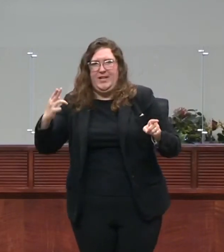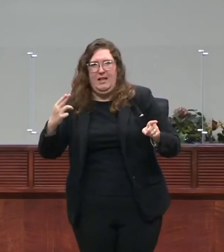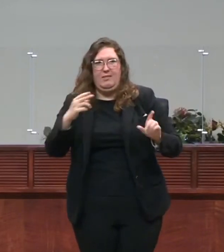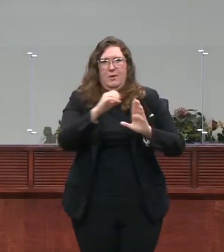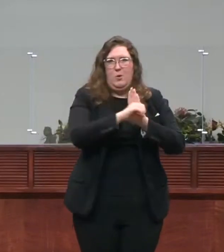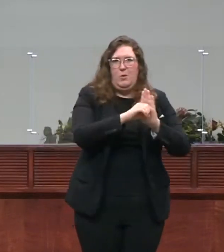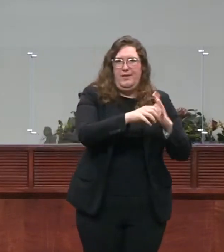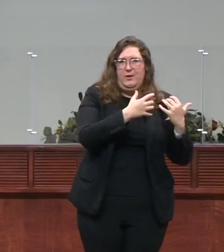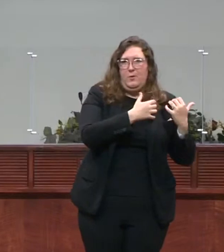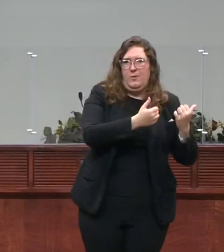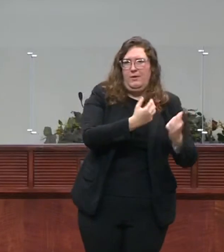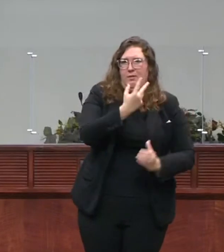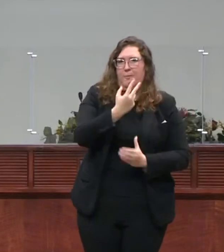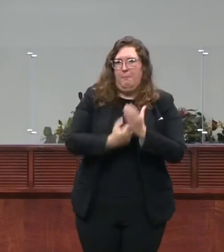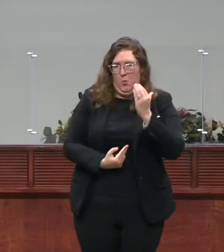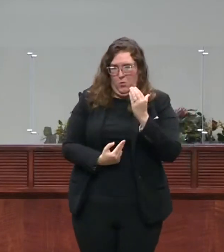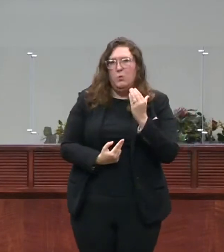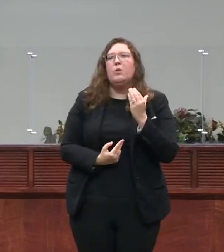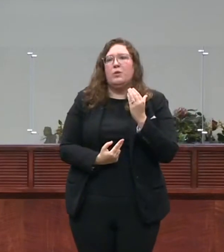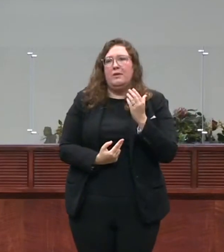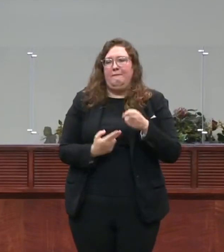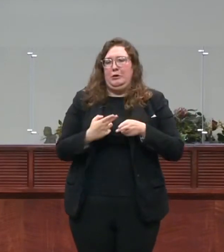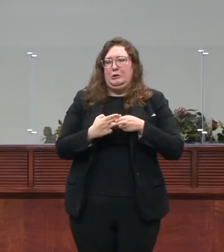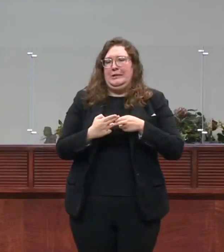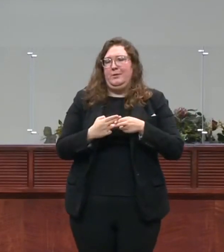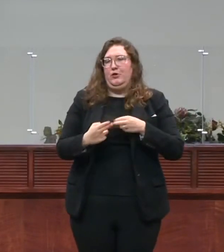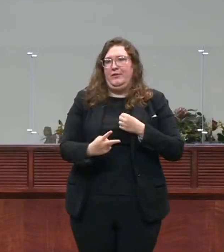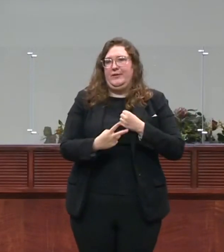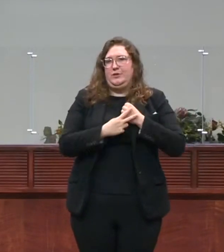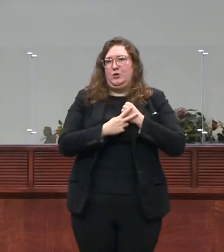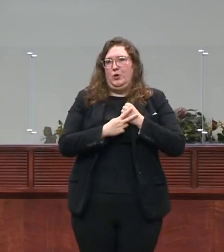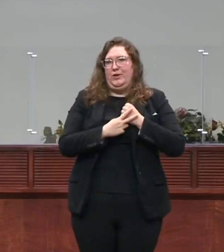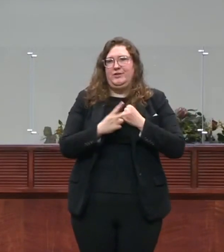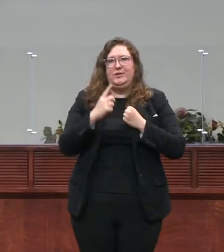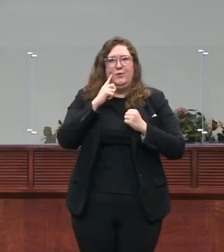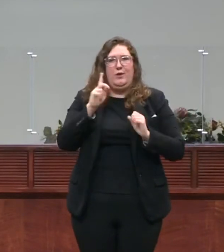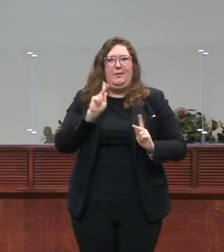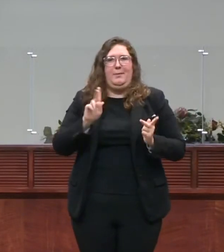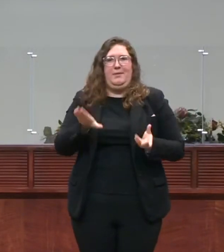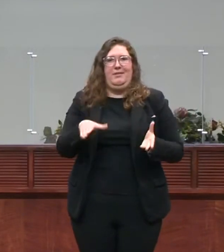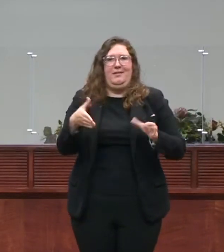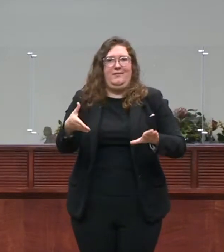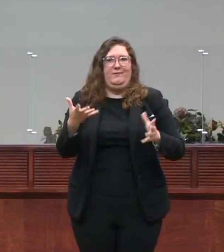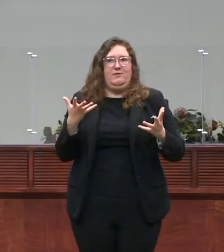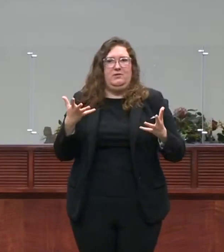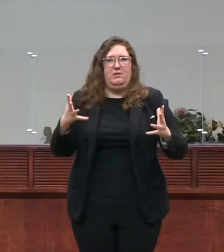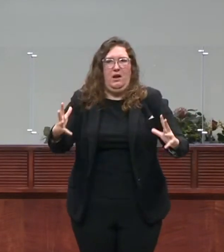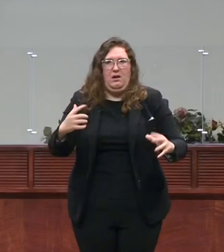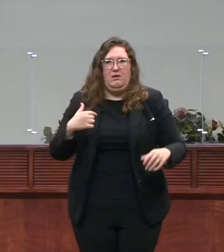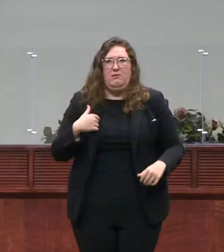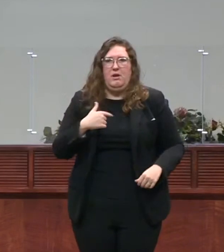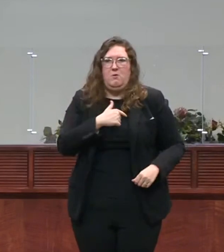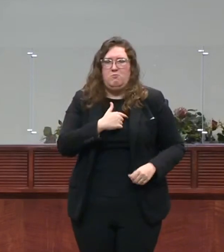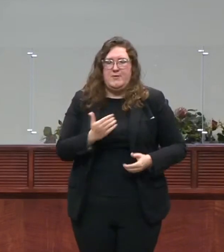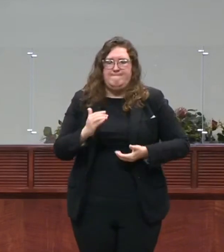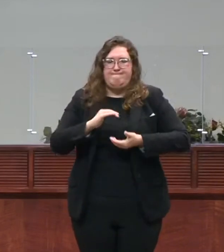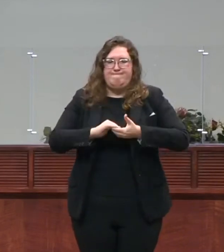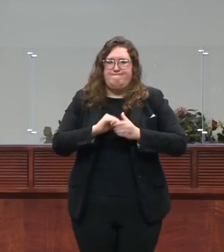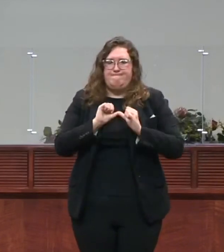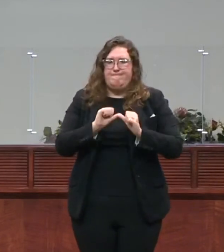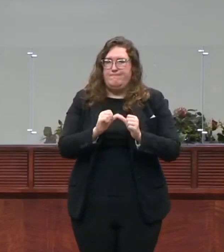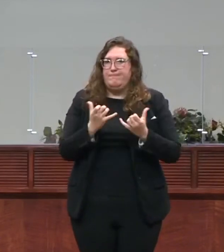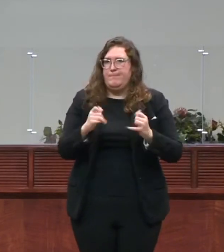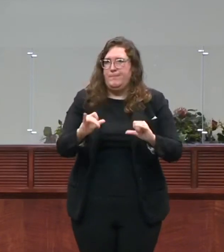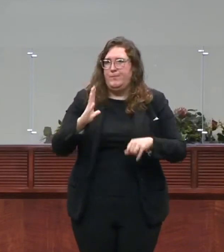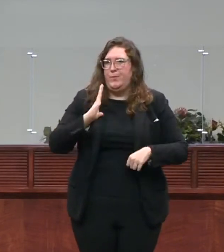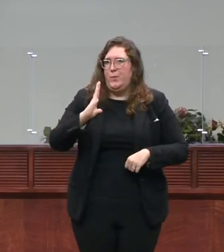Advent Health and Orlando Health for temporary storage of some of the deceased. So again, we'll continue working with them through this week to provide some of